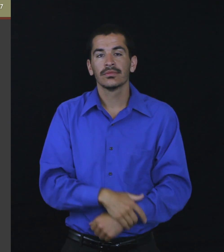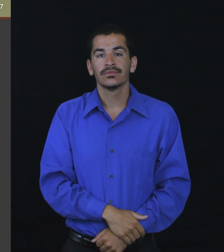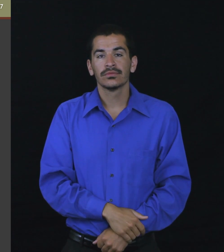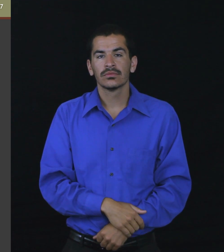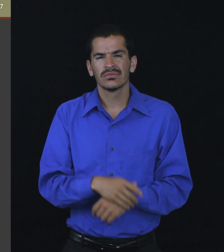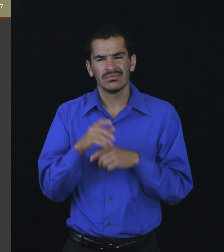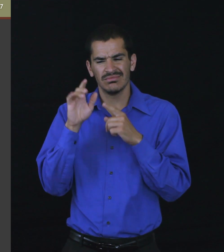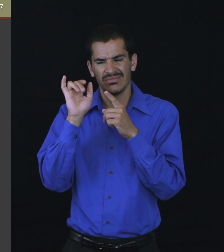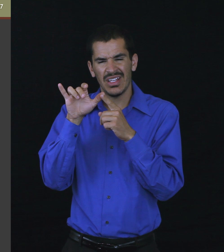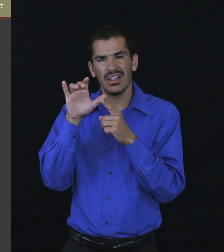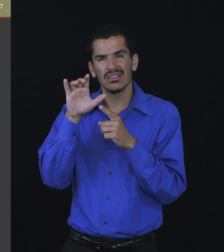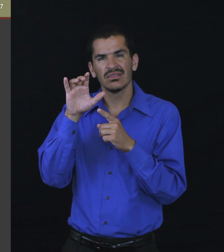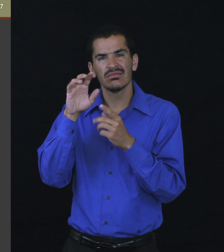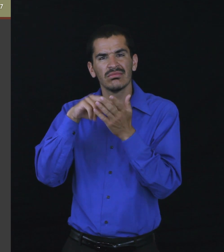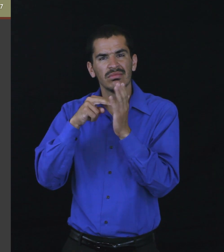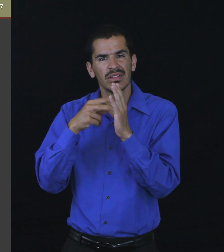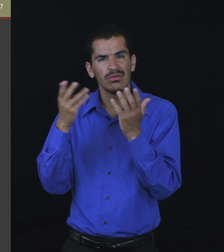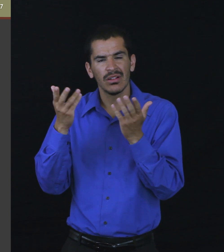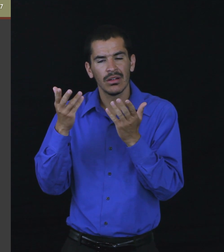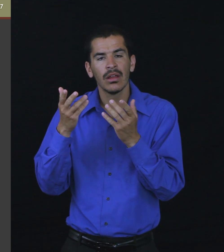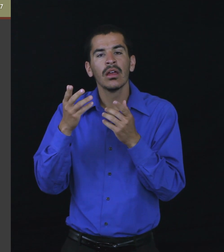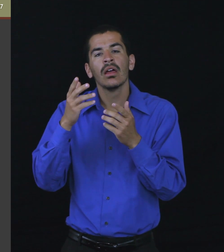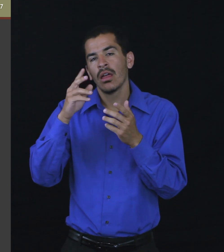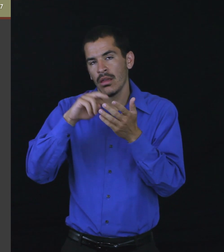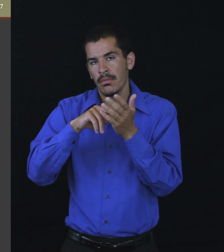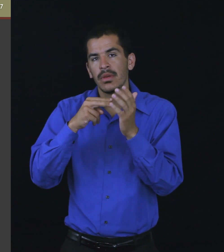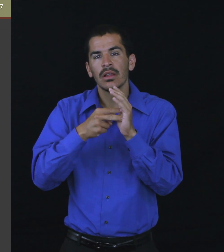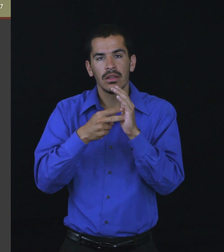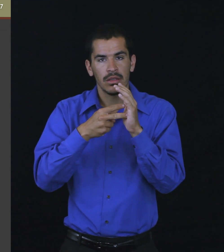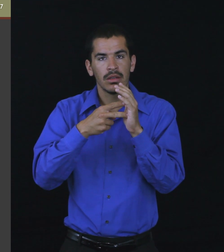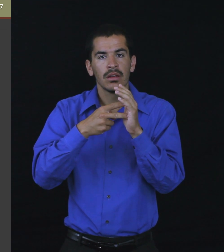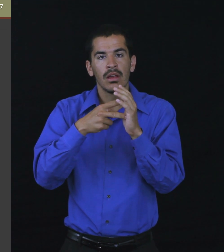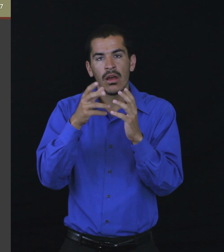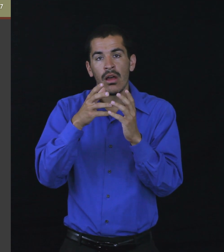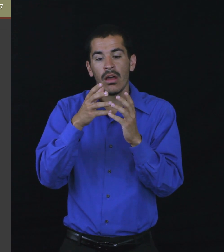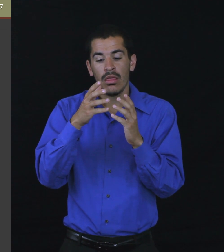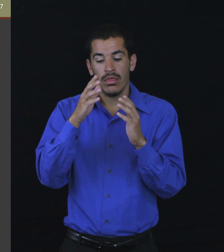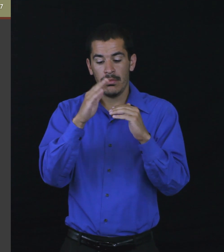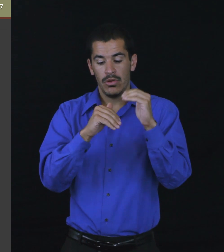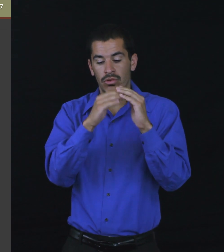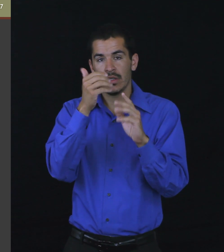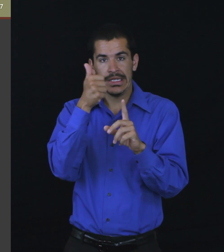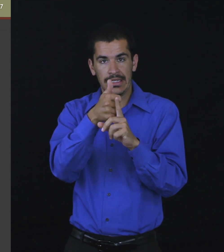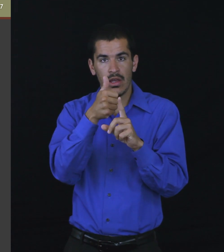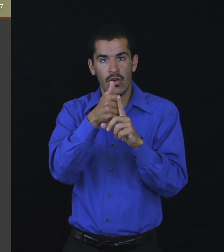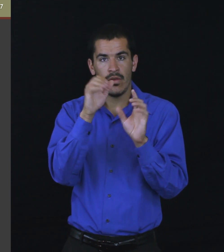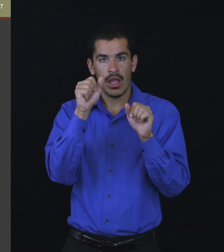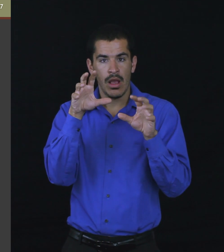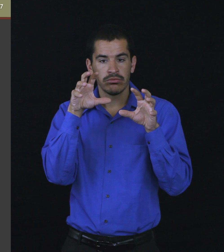This means that a large portion of the building can be used for commercial purposes.